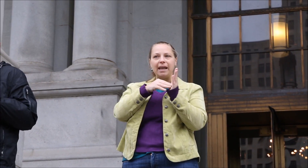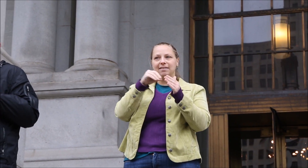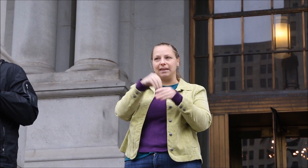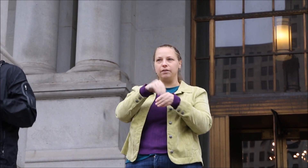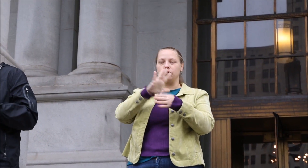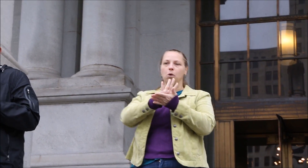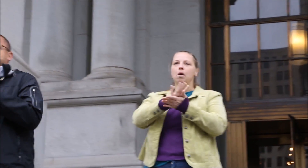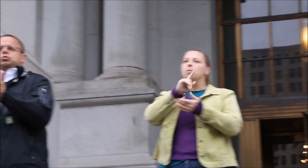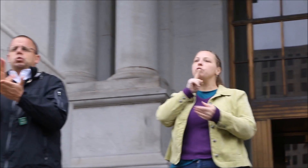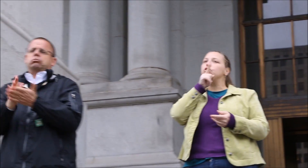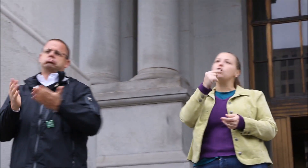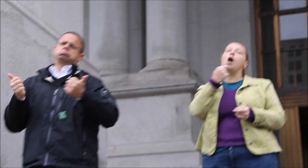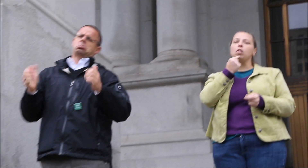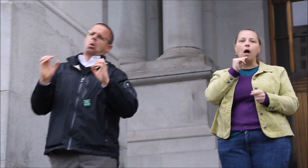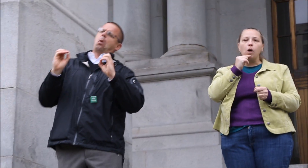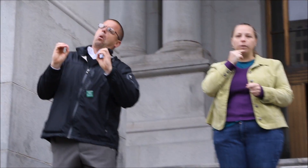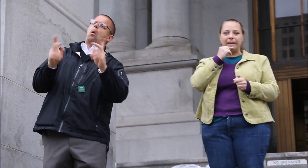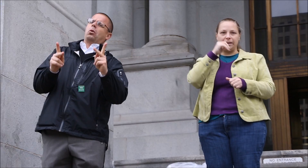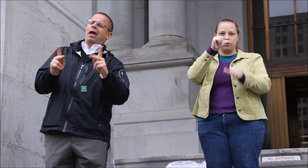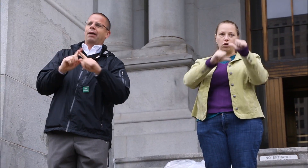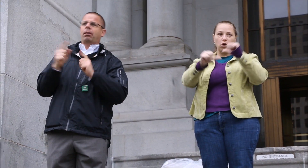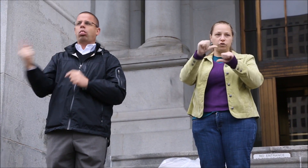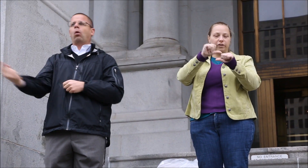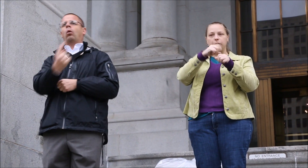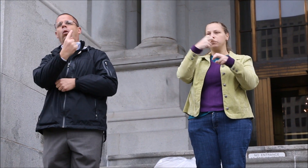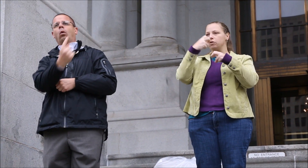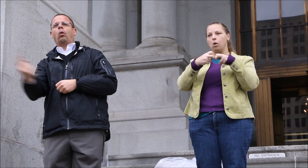York State, if I'm not mistaken, there are 7 schools for deaf, correct? 7?